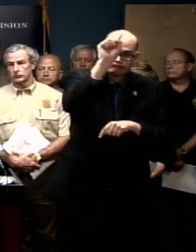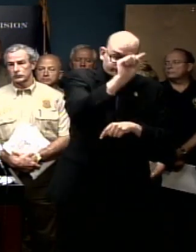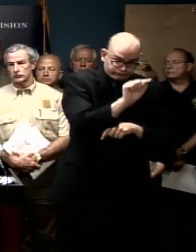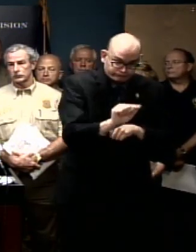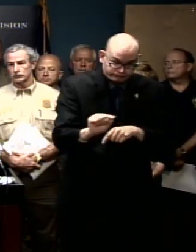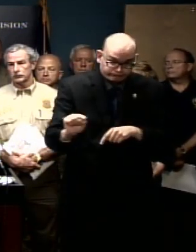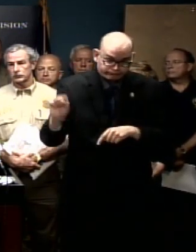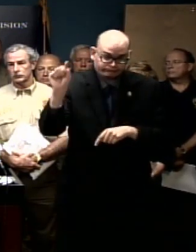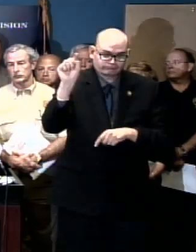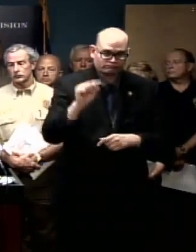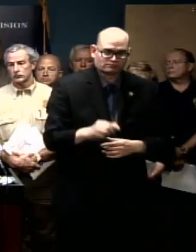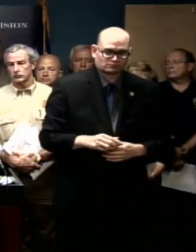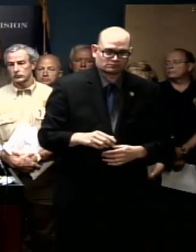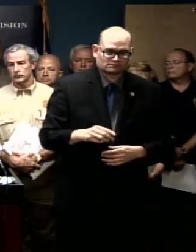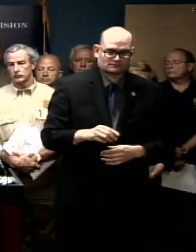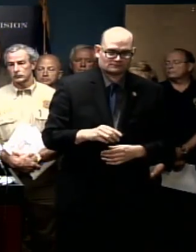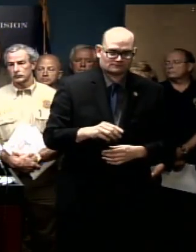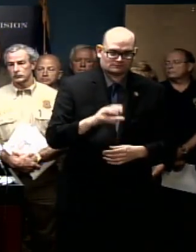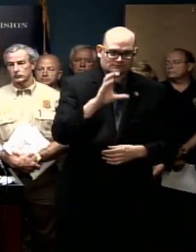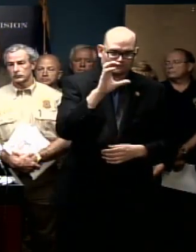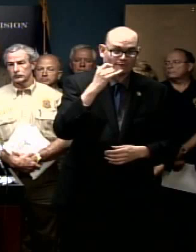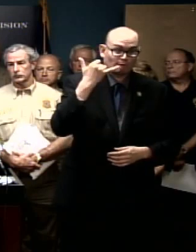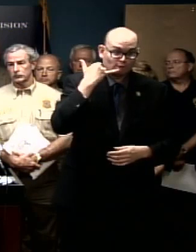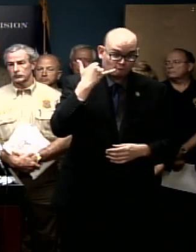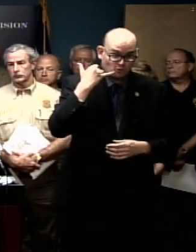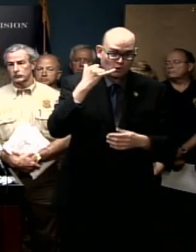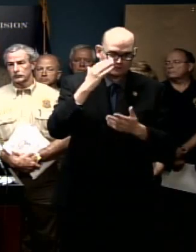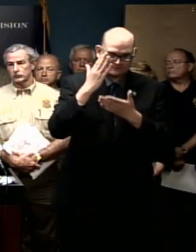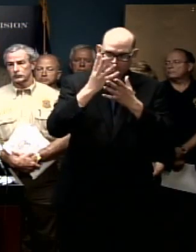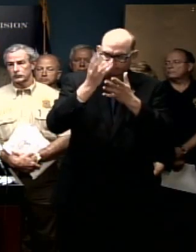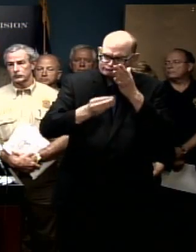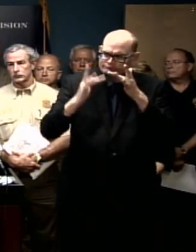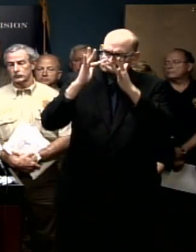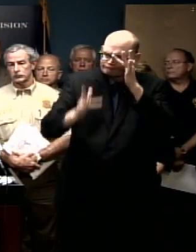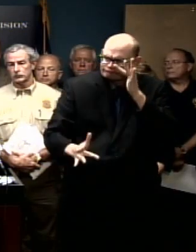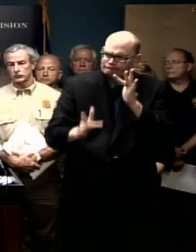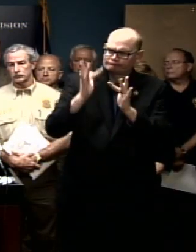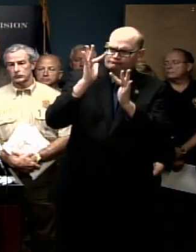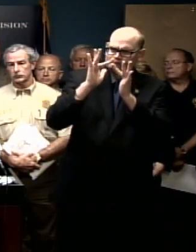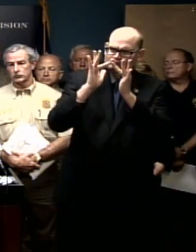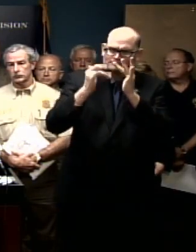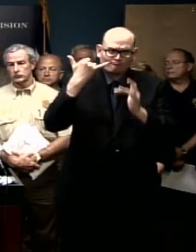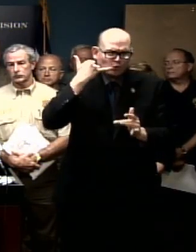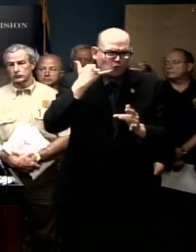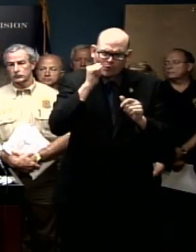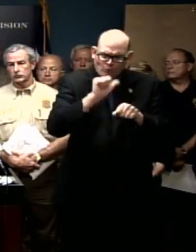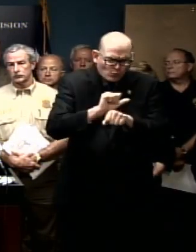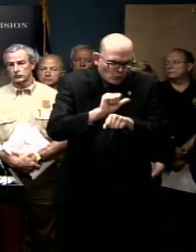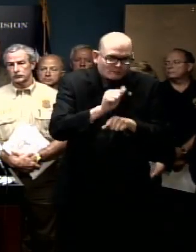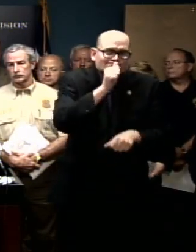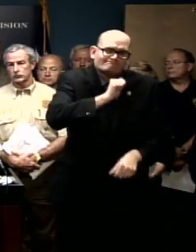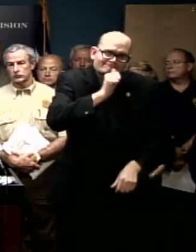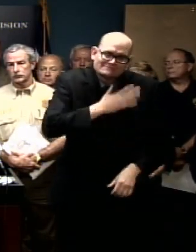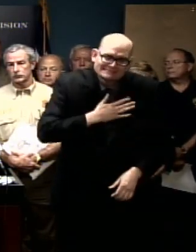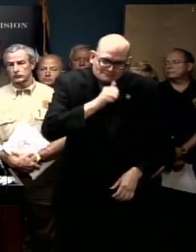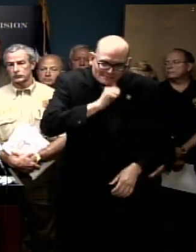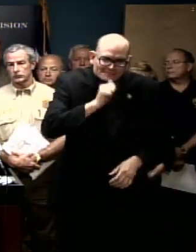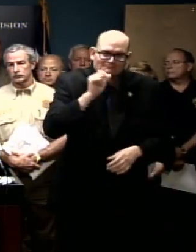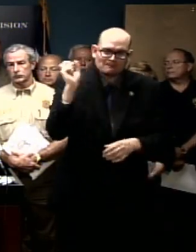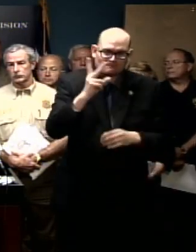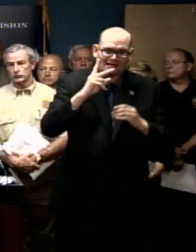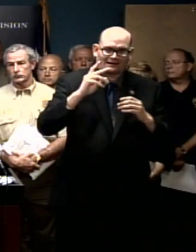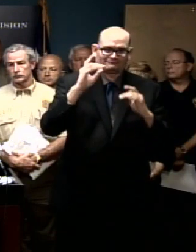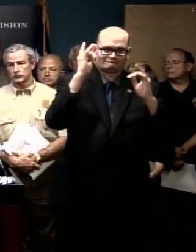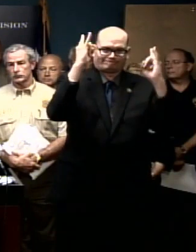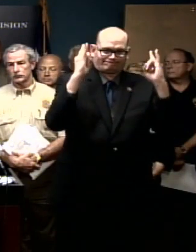service throughout the state, so you will see that, but I think we're working on trying to get that back together. a few things is we really want to encourage at this